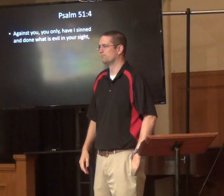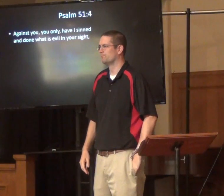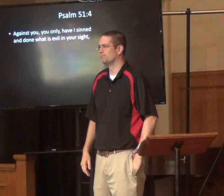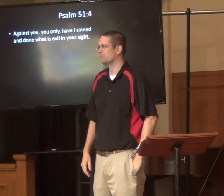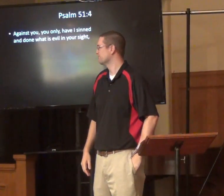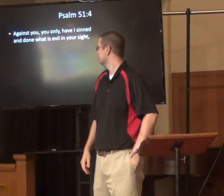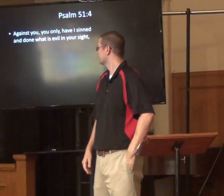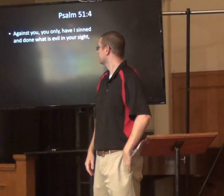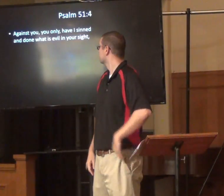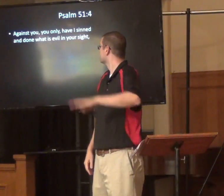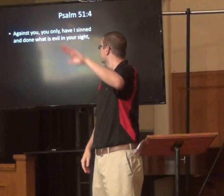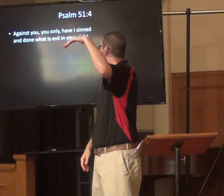do.